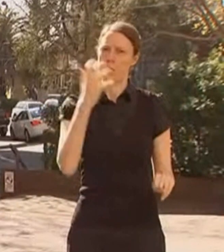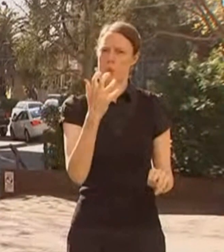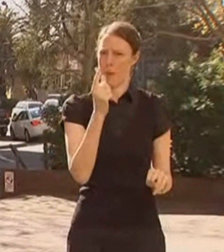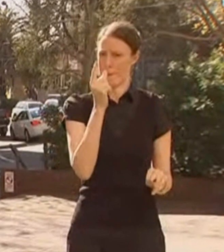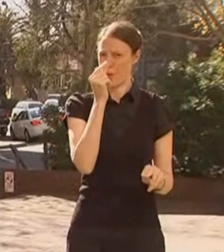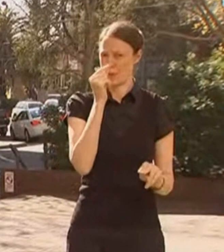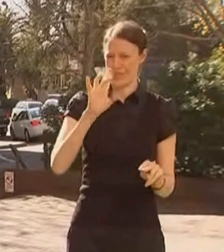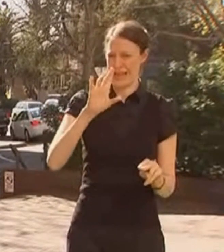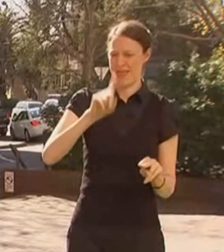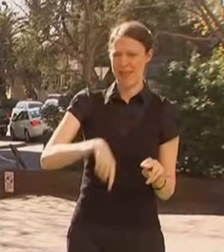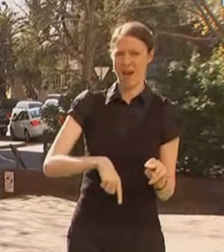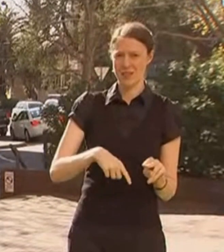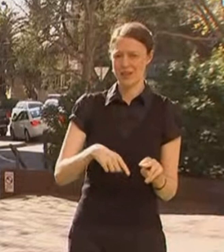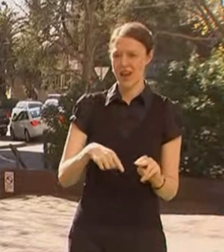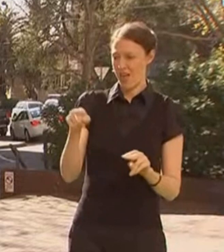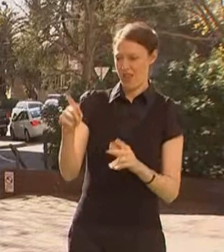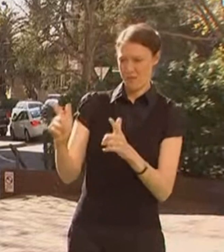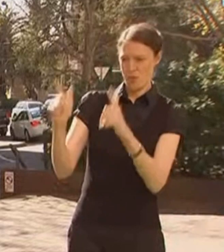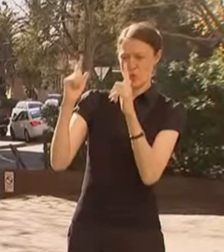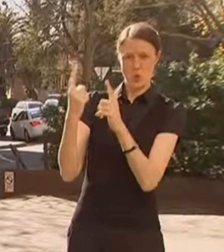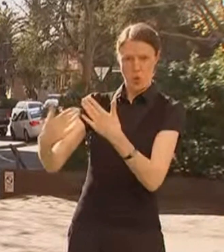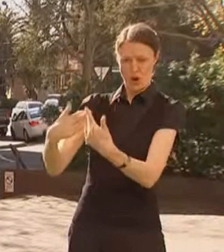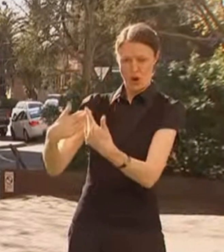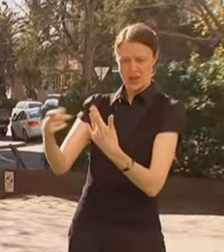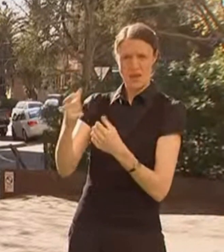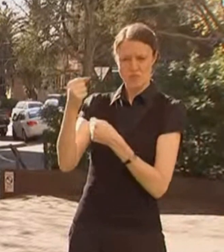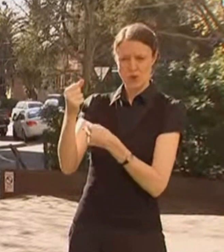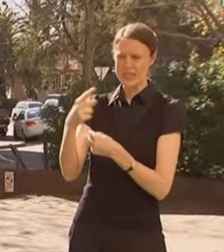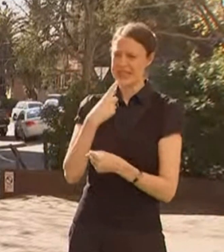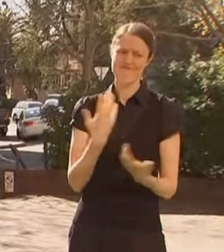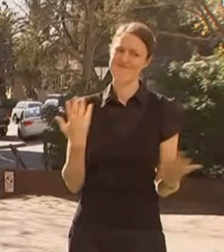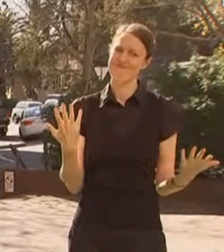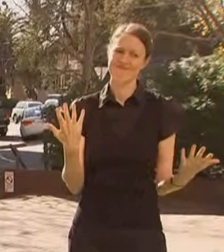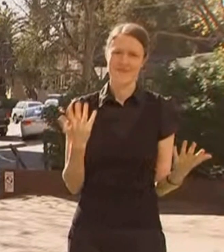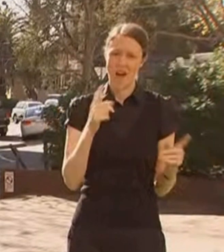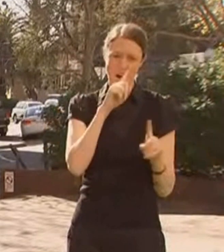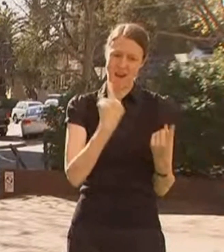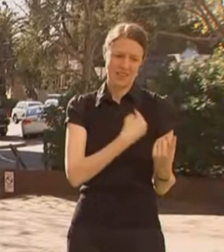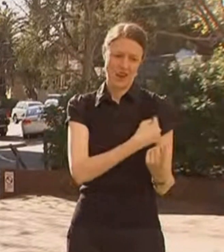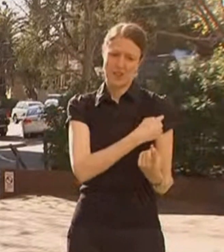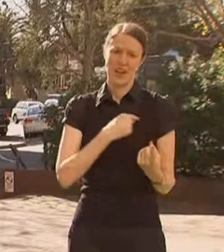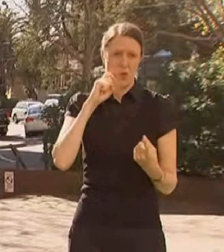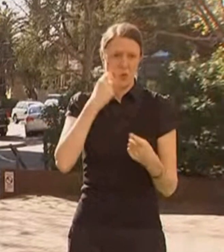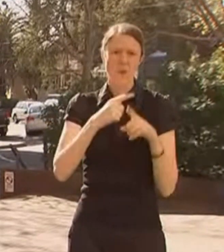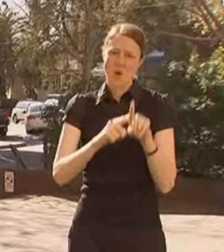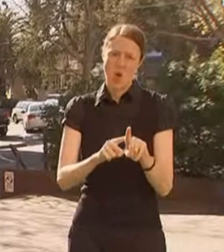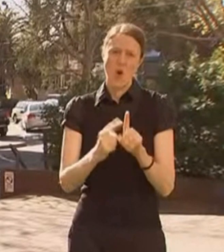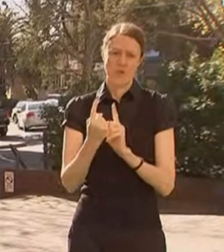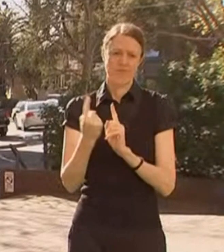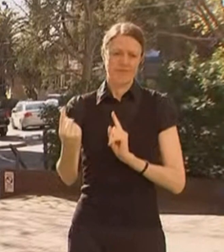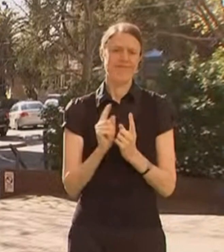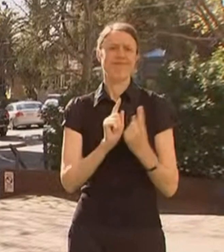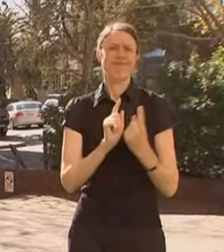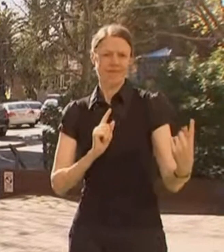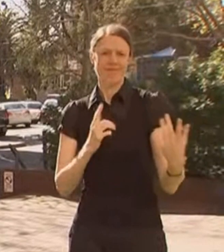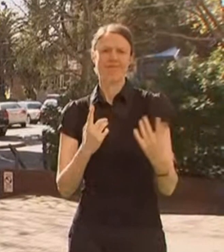protest organisers, we also view social media closely. As of this morning, that had escalated to a